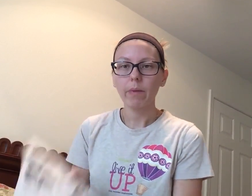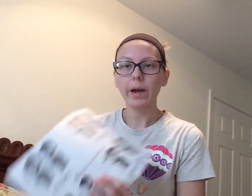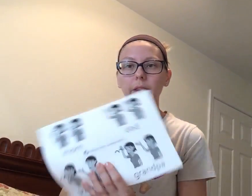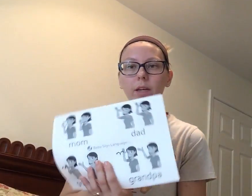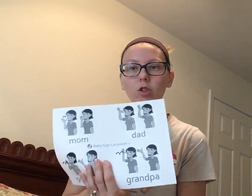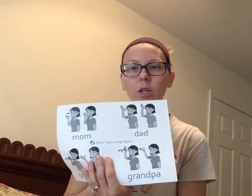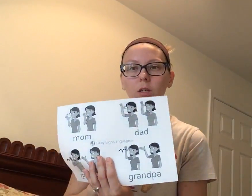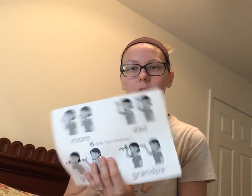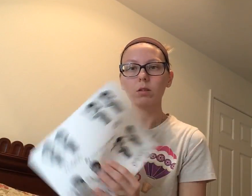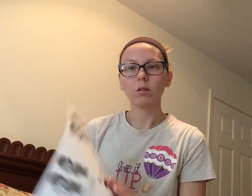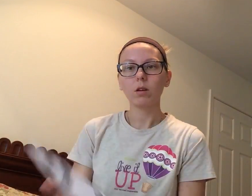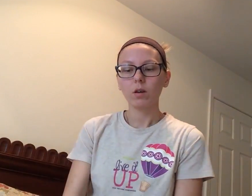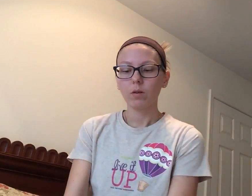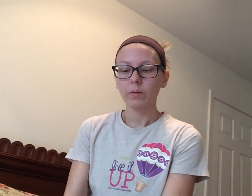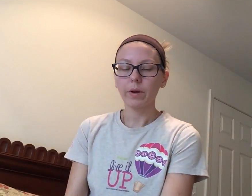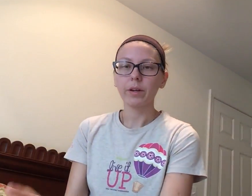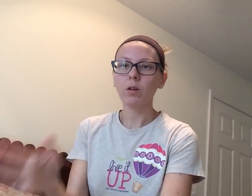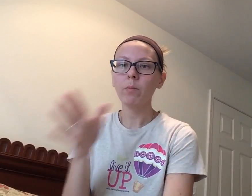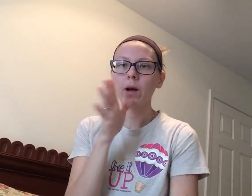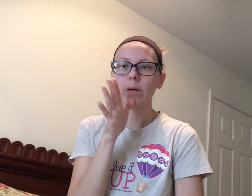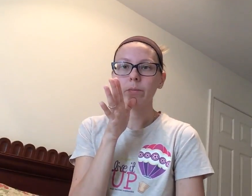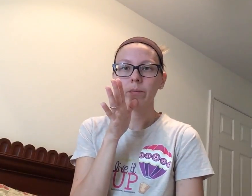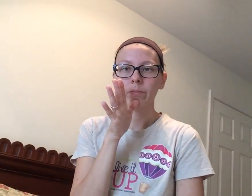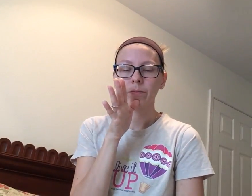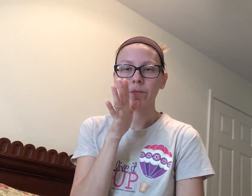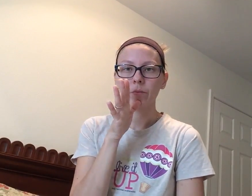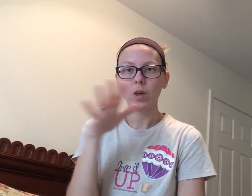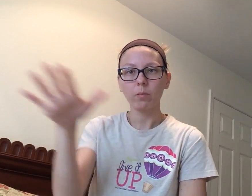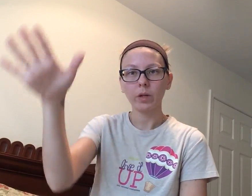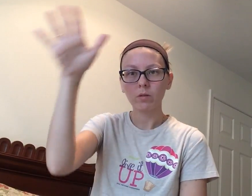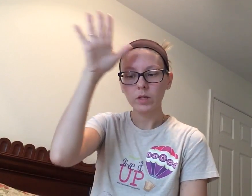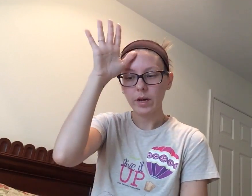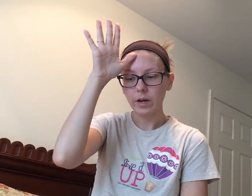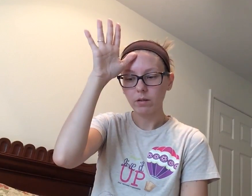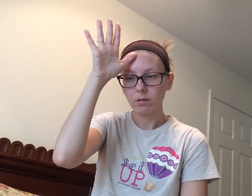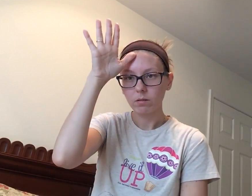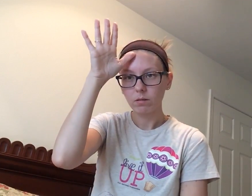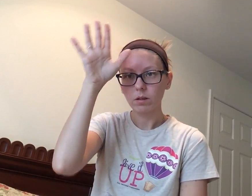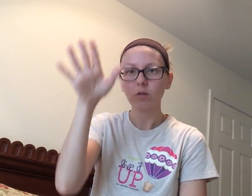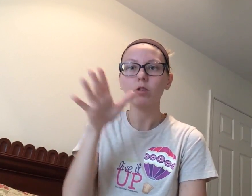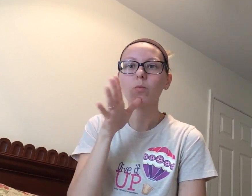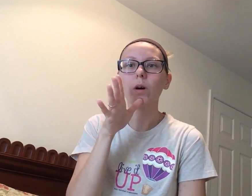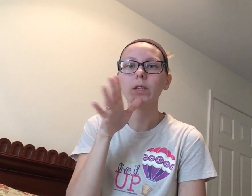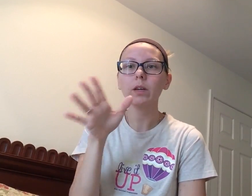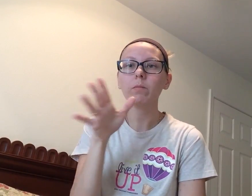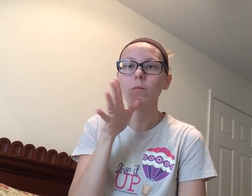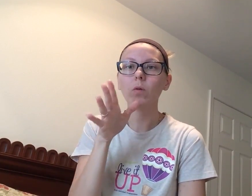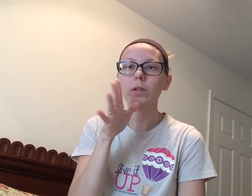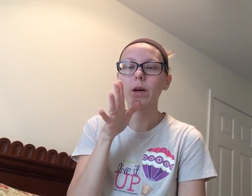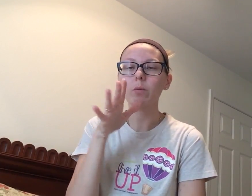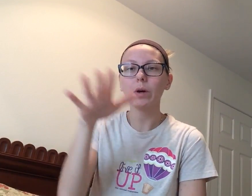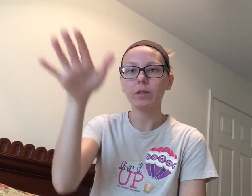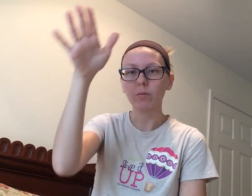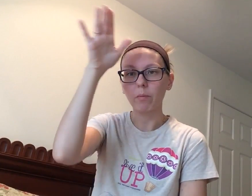Back of that sheet, we already know mom and we know dad. You can do one time or tap twice,